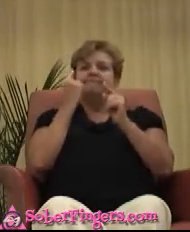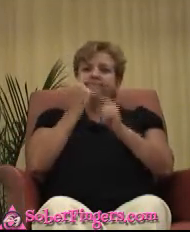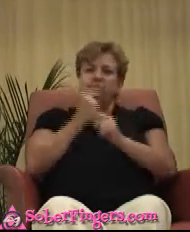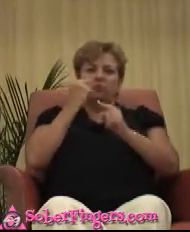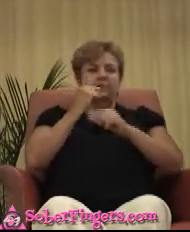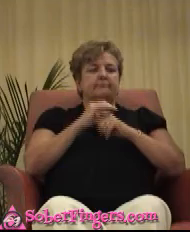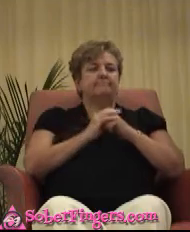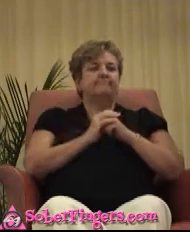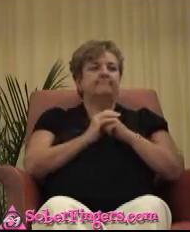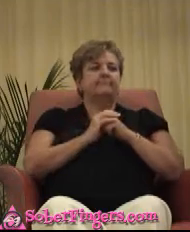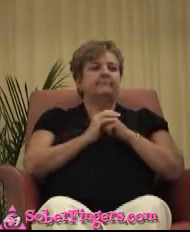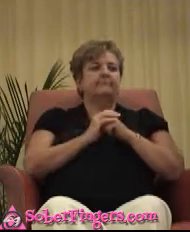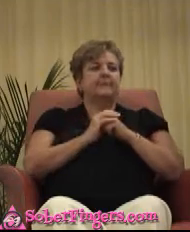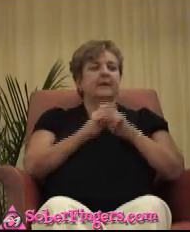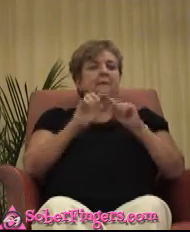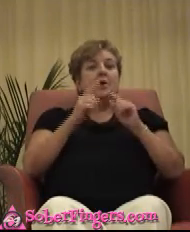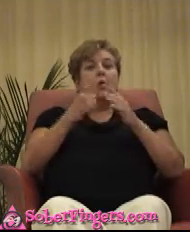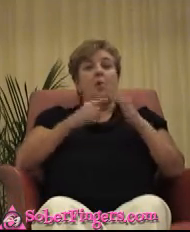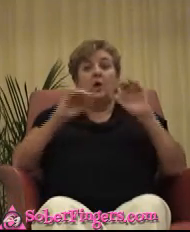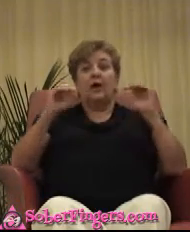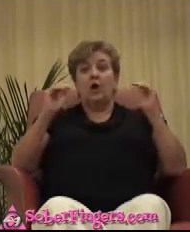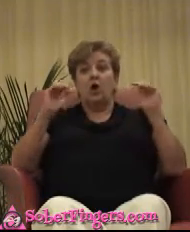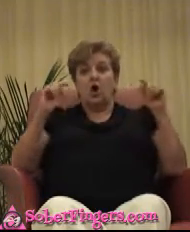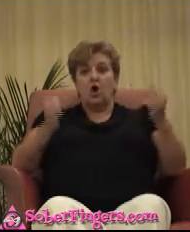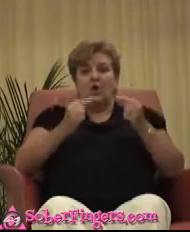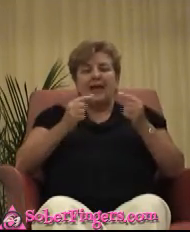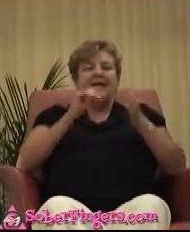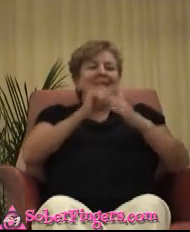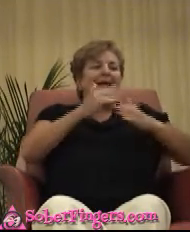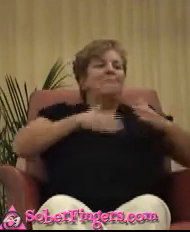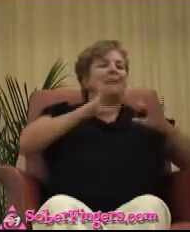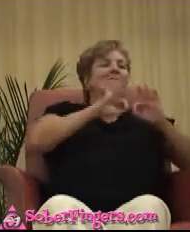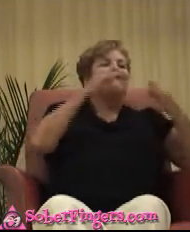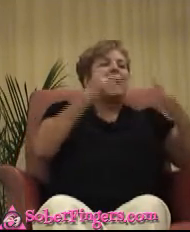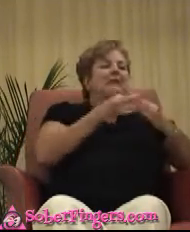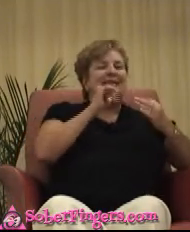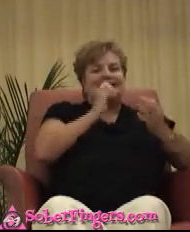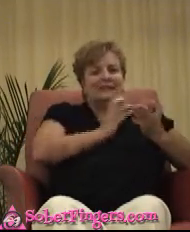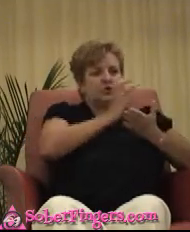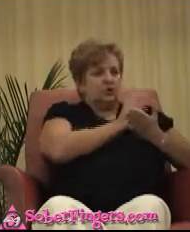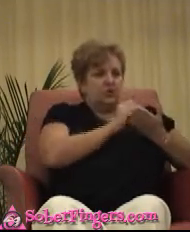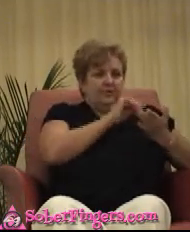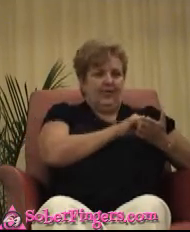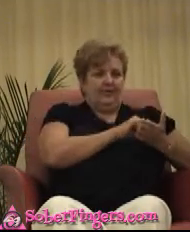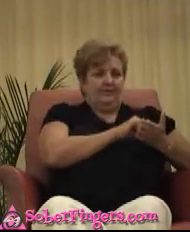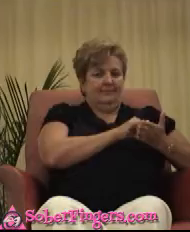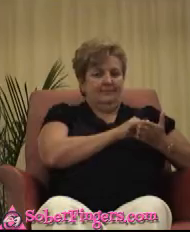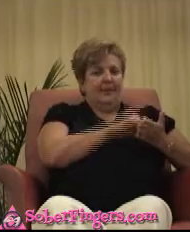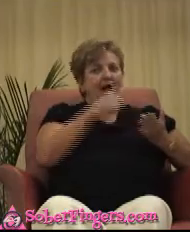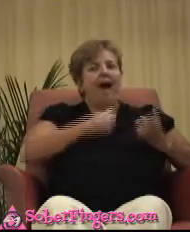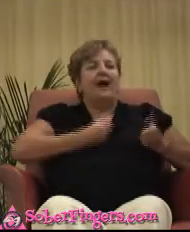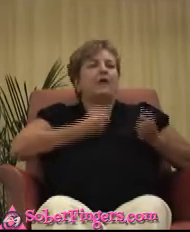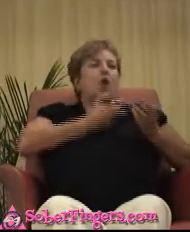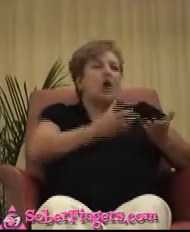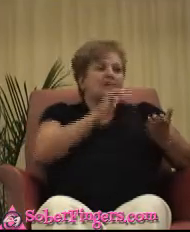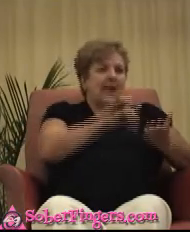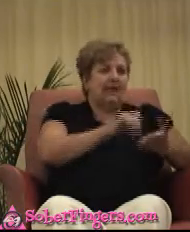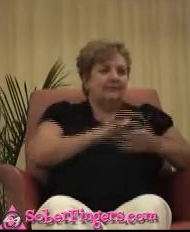The thing that hurt was that my family didn't deserve it, and I had brought this on them as well. So I'm now stripped of everything. Within